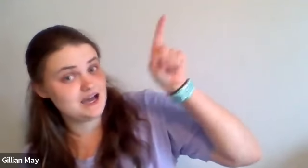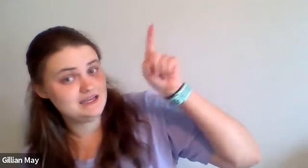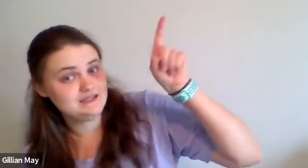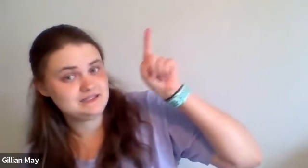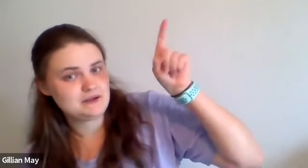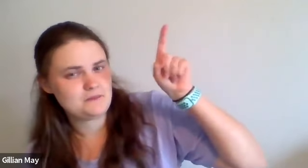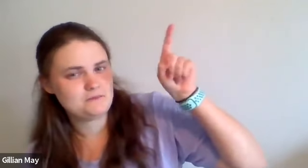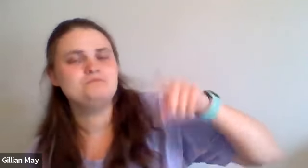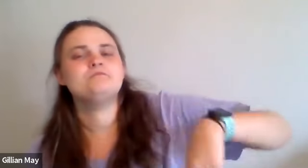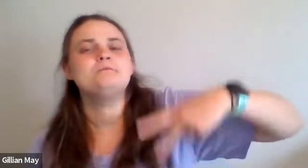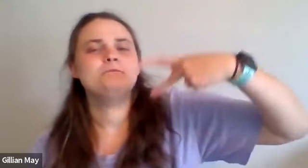Sky.